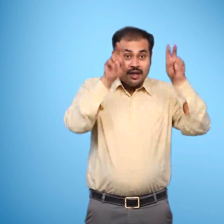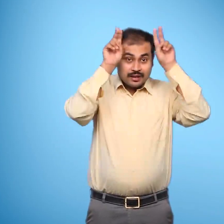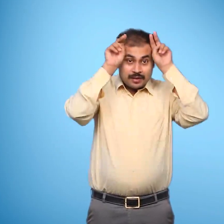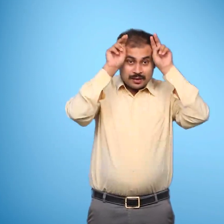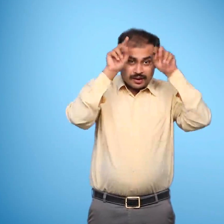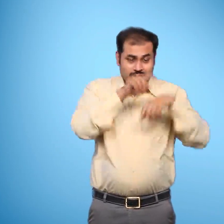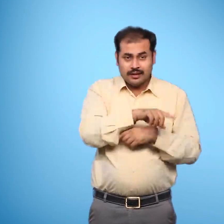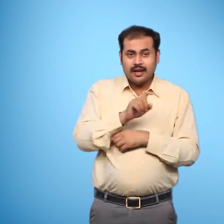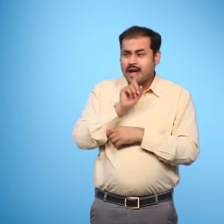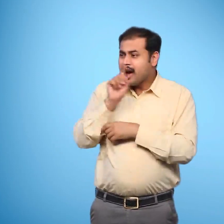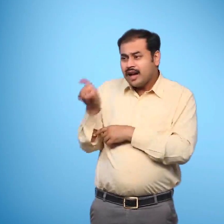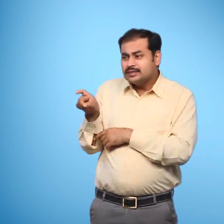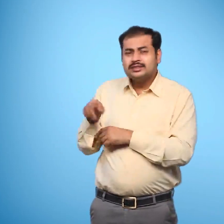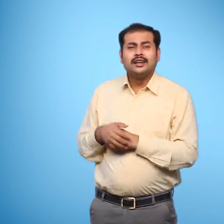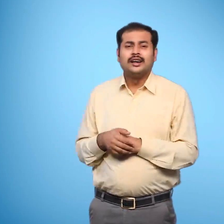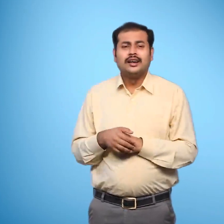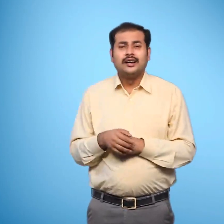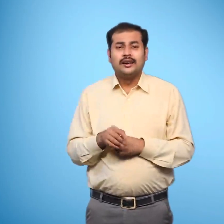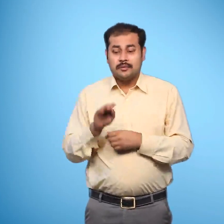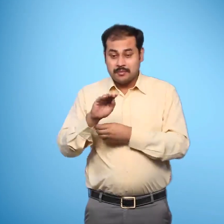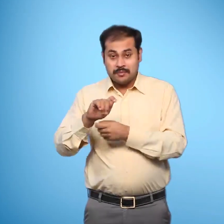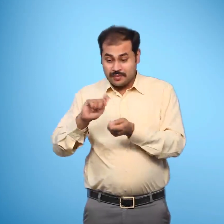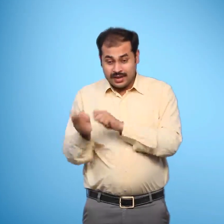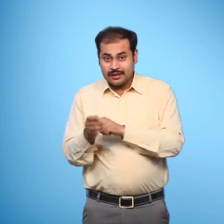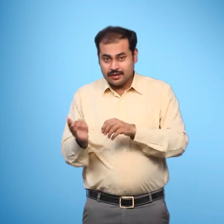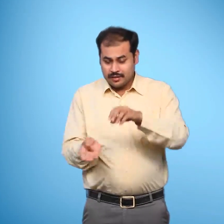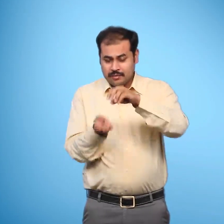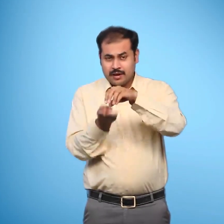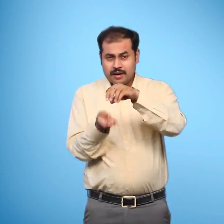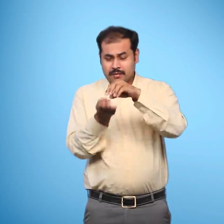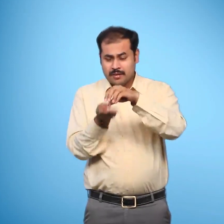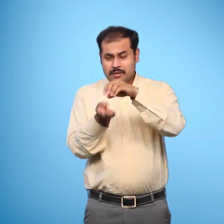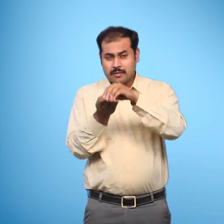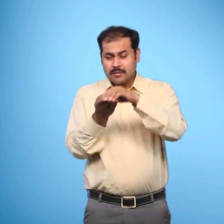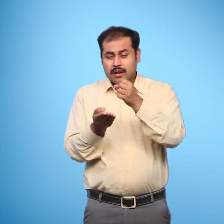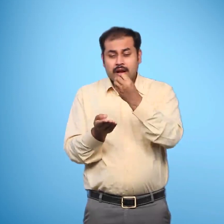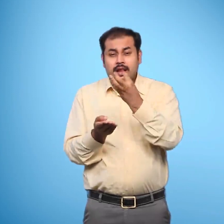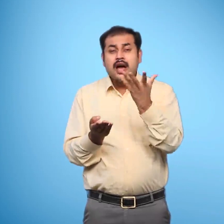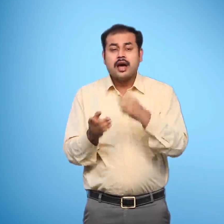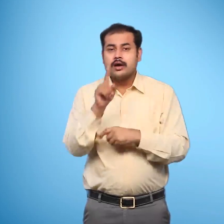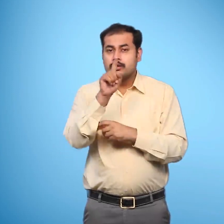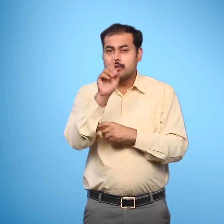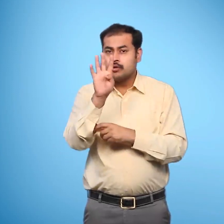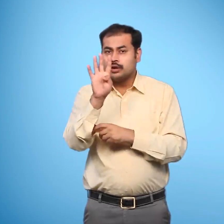Bunnu is saying to the tortoise, "You tossed the ball 14 times.